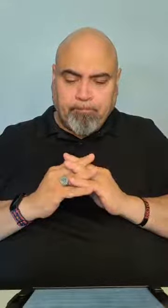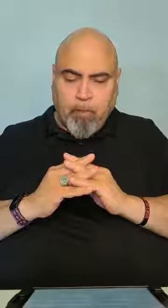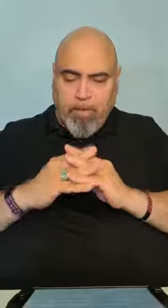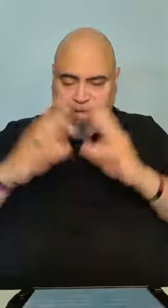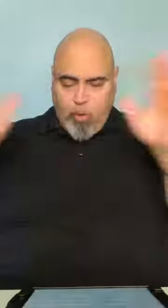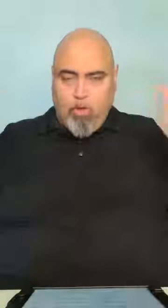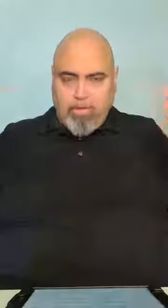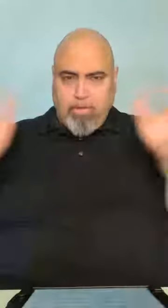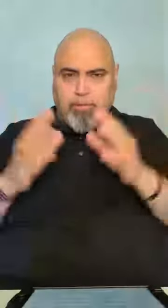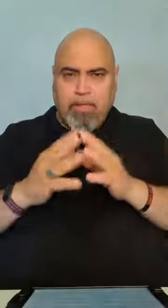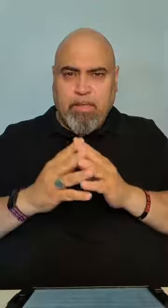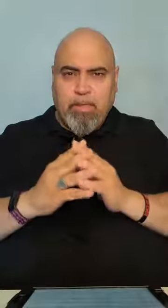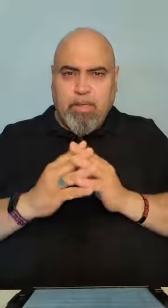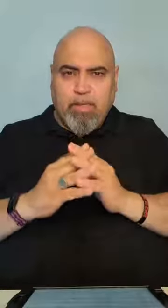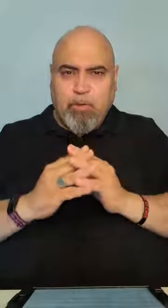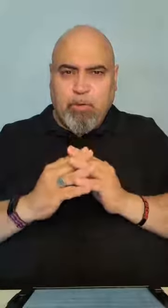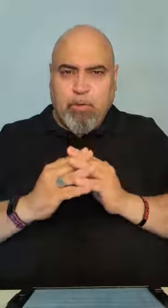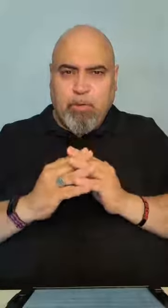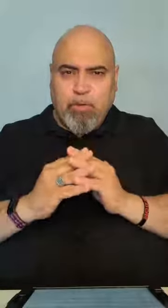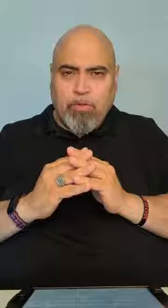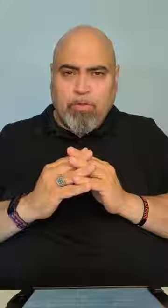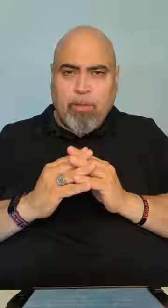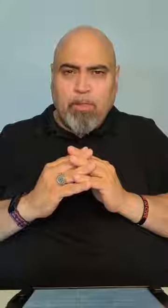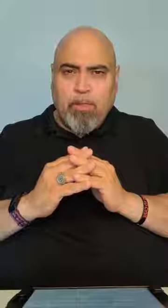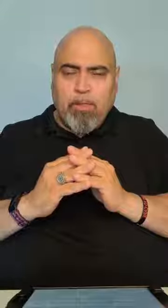We have caused them to stumble.